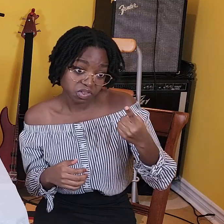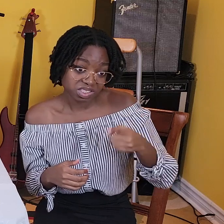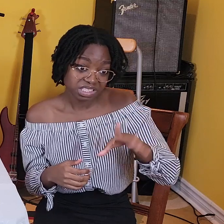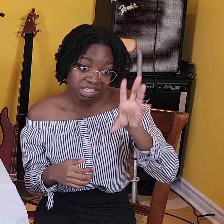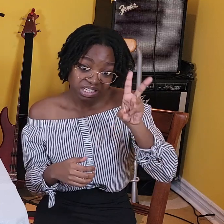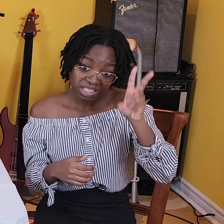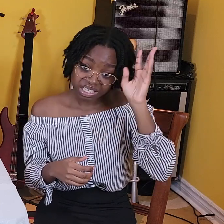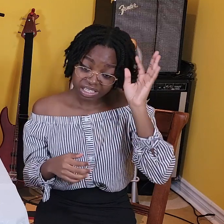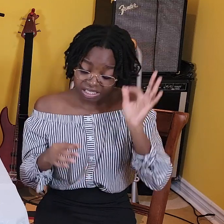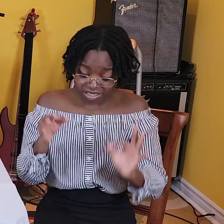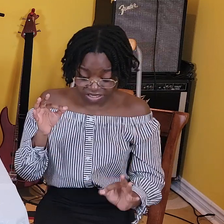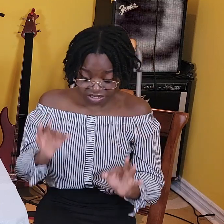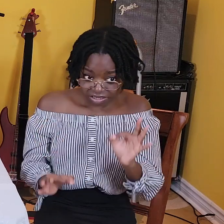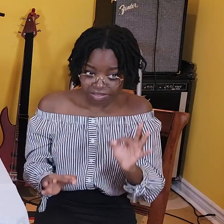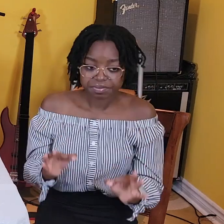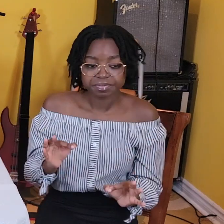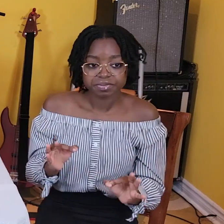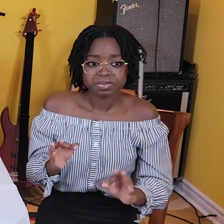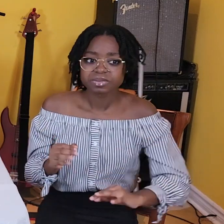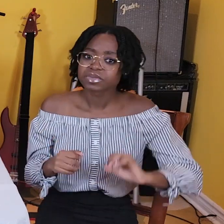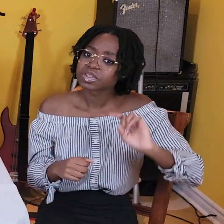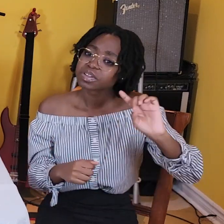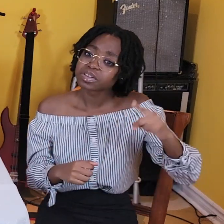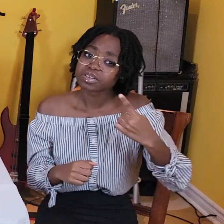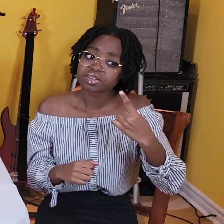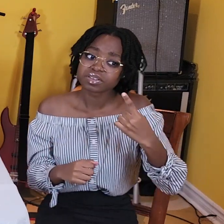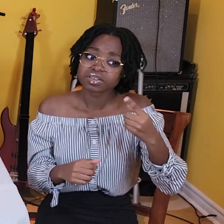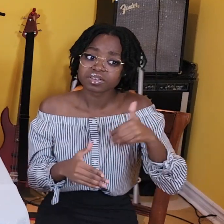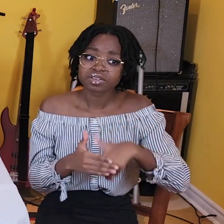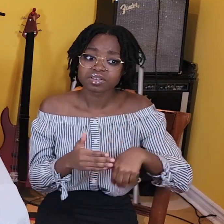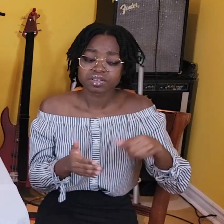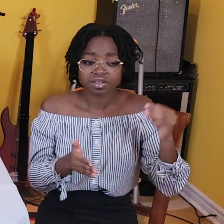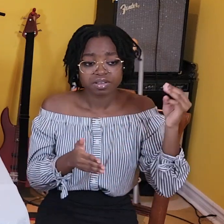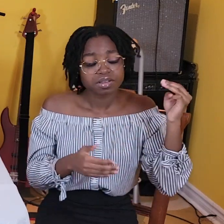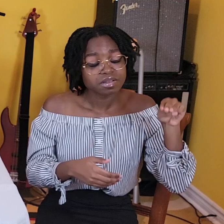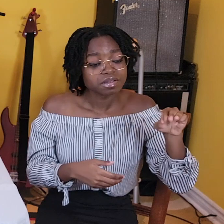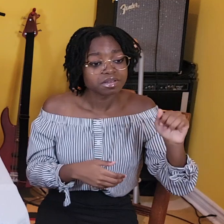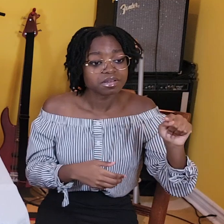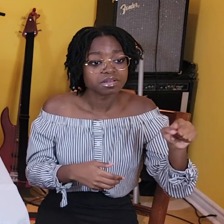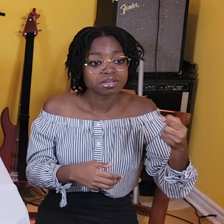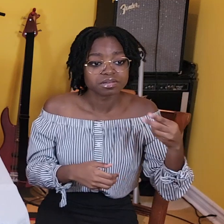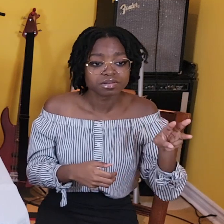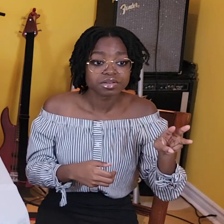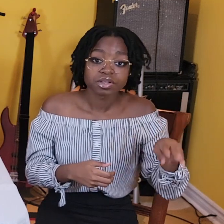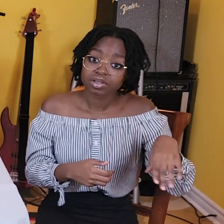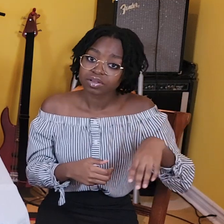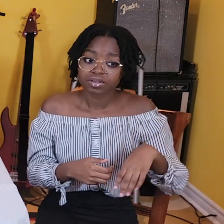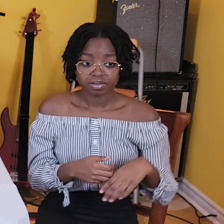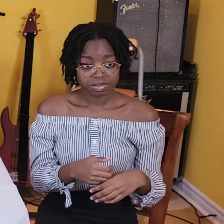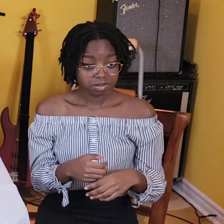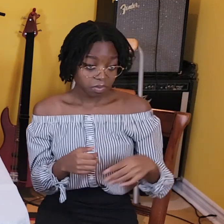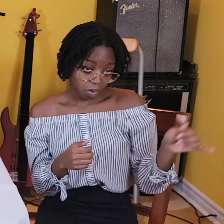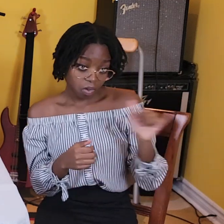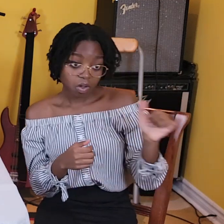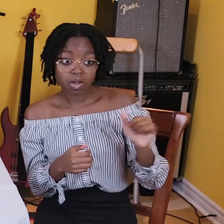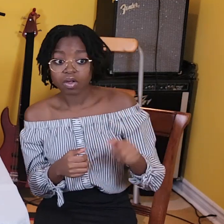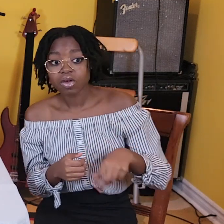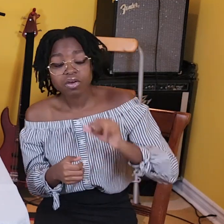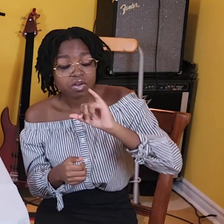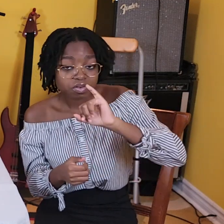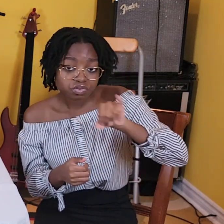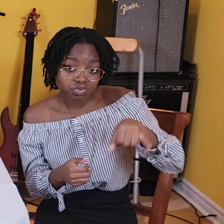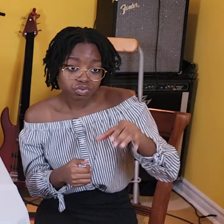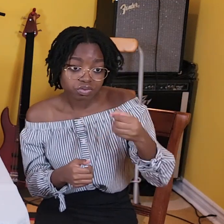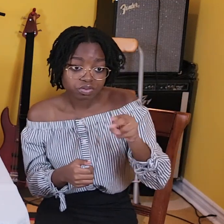The first trial, which we see, we can see that in Matthew, but we also see it in John chapter 18, verses